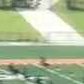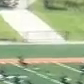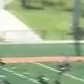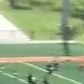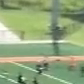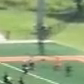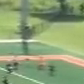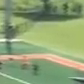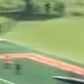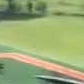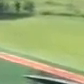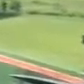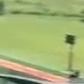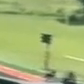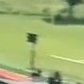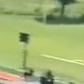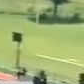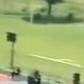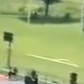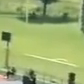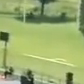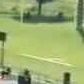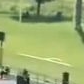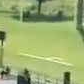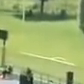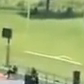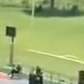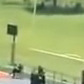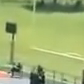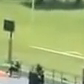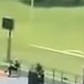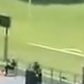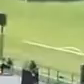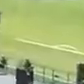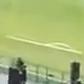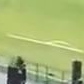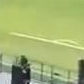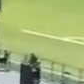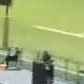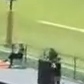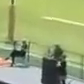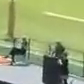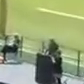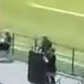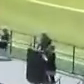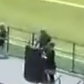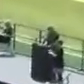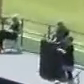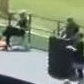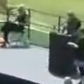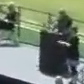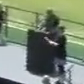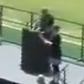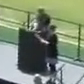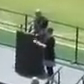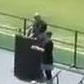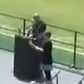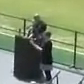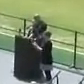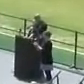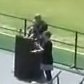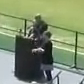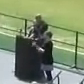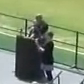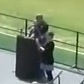excellence, having 13 National Merit finalists and 4 commended students,